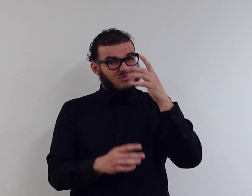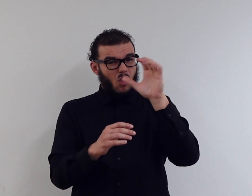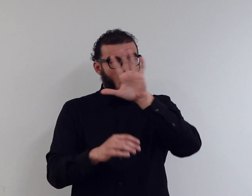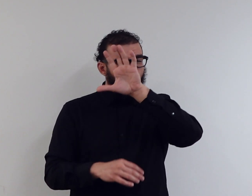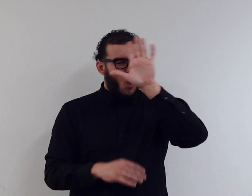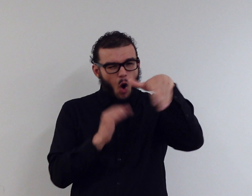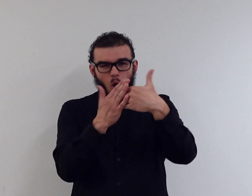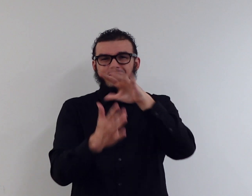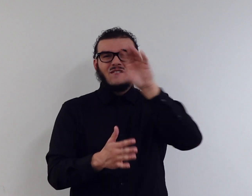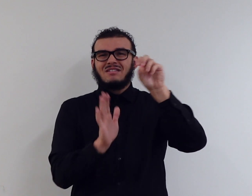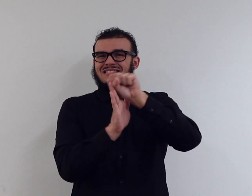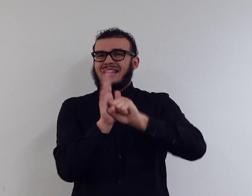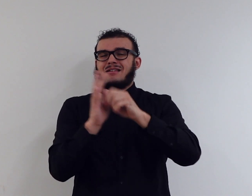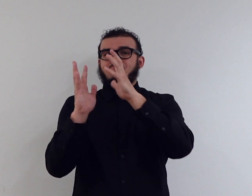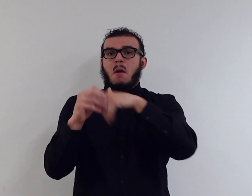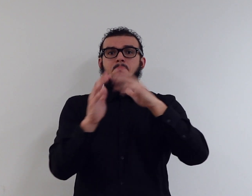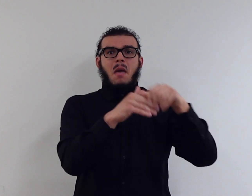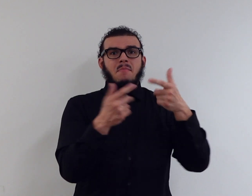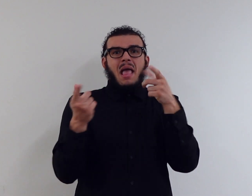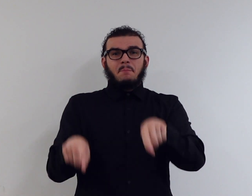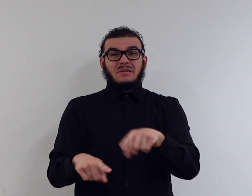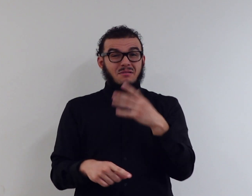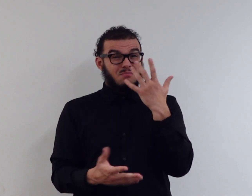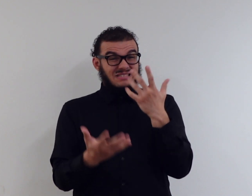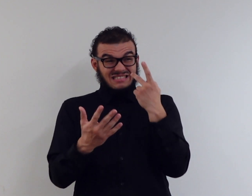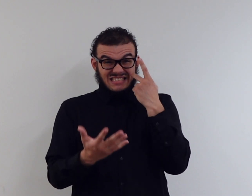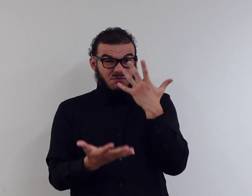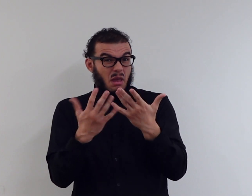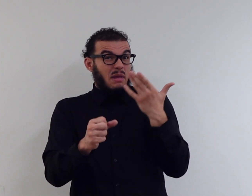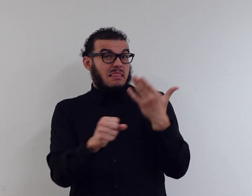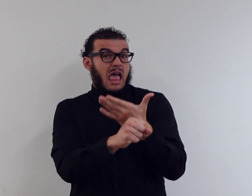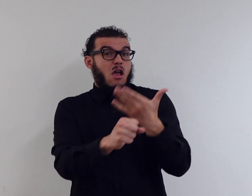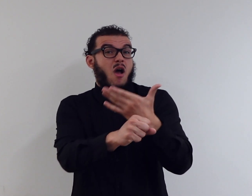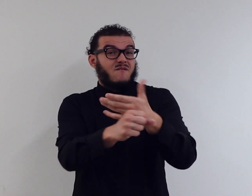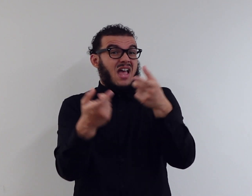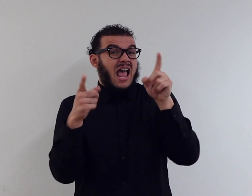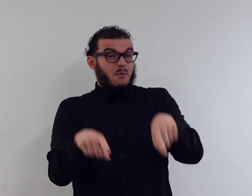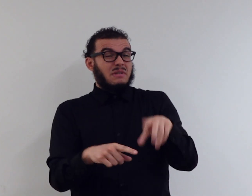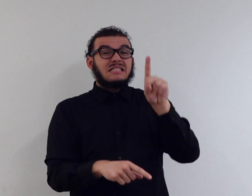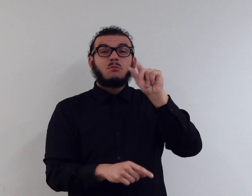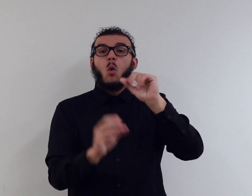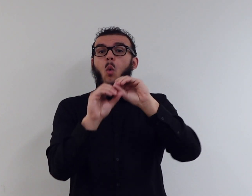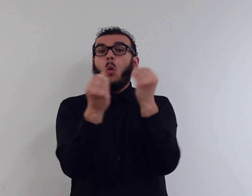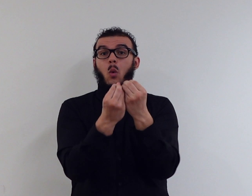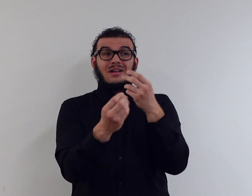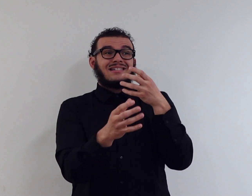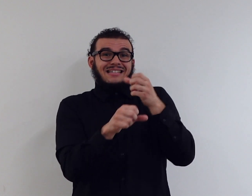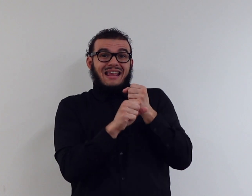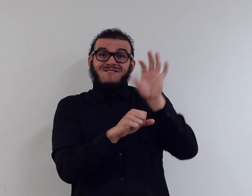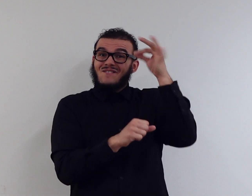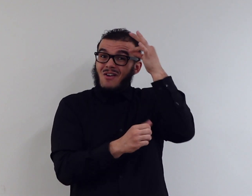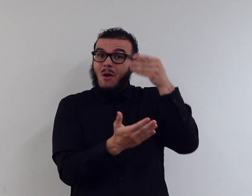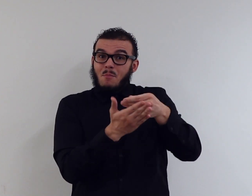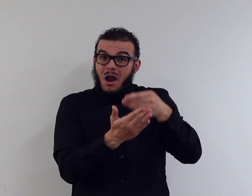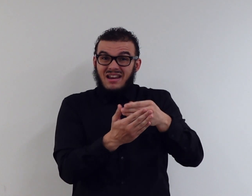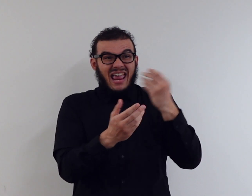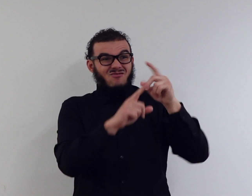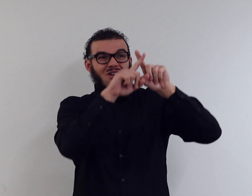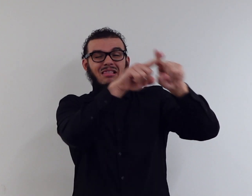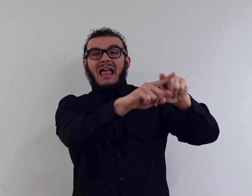today. We may see layoffs at disability organizations that receive federal funding and rely on federal grants to